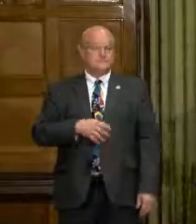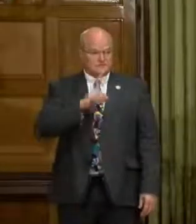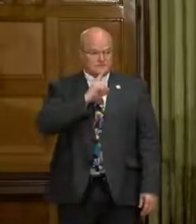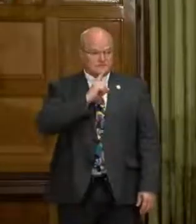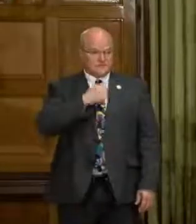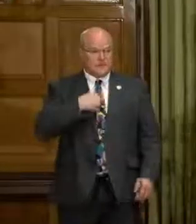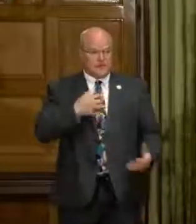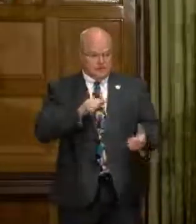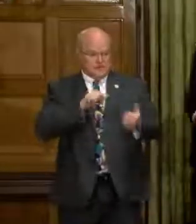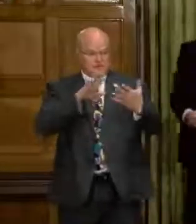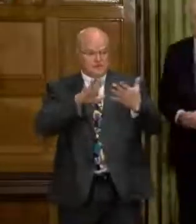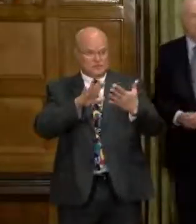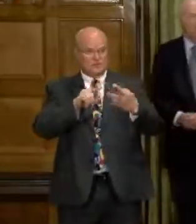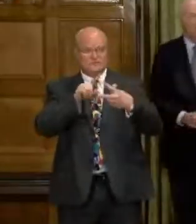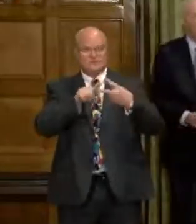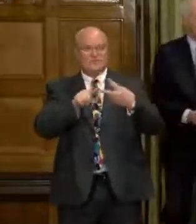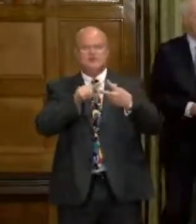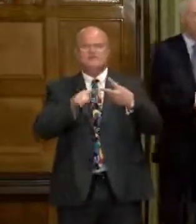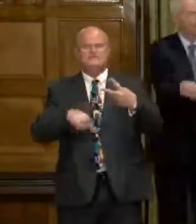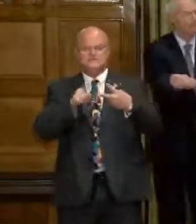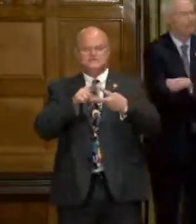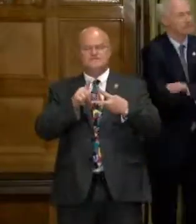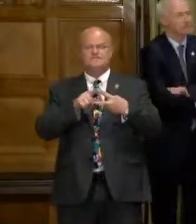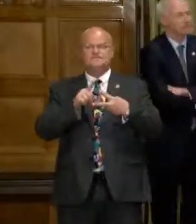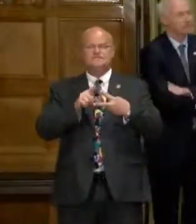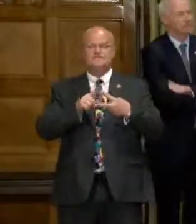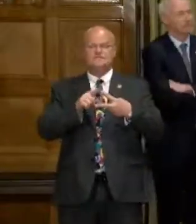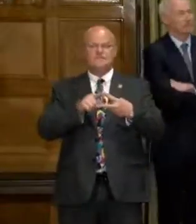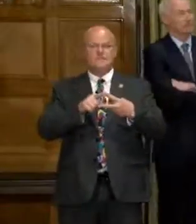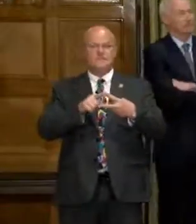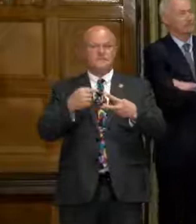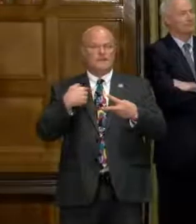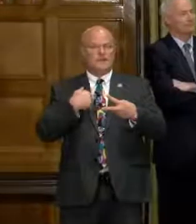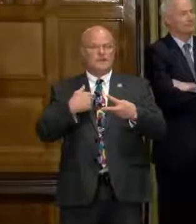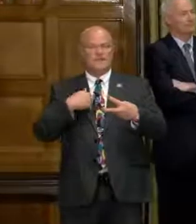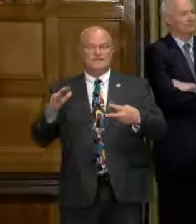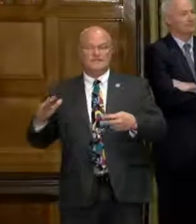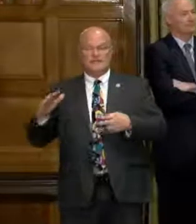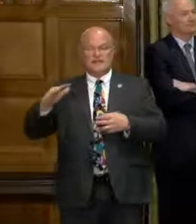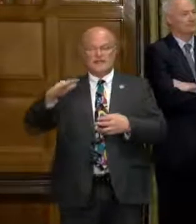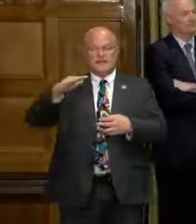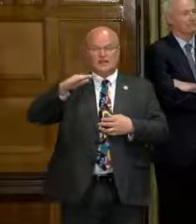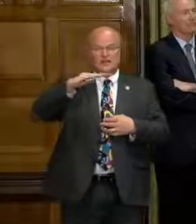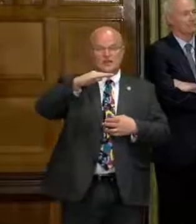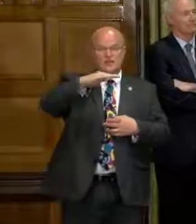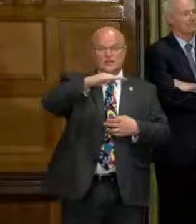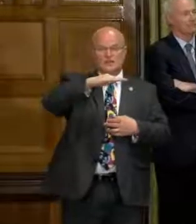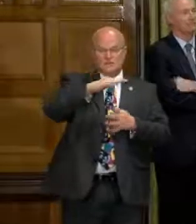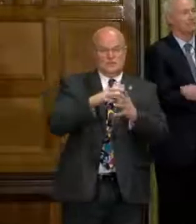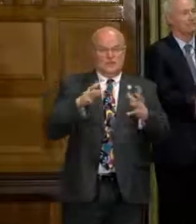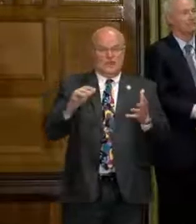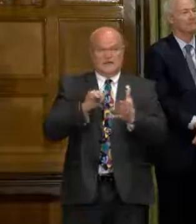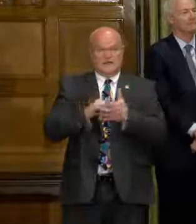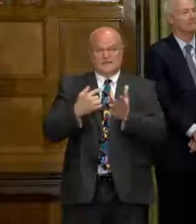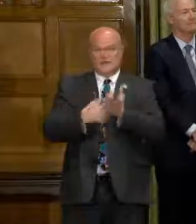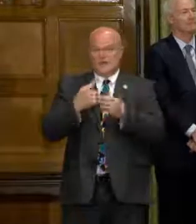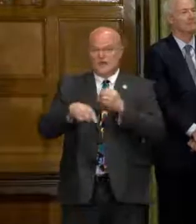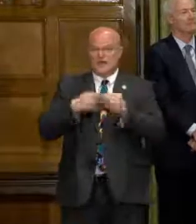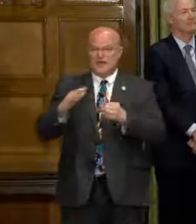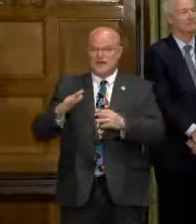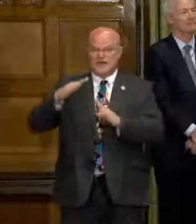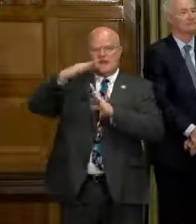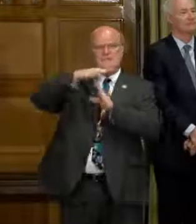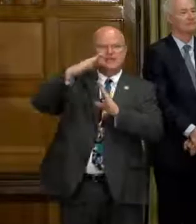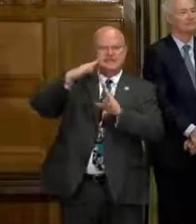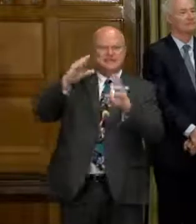Certainly, I'd like to address that in two ways. First of all, we've flattened our curve so much that to talk about a